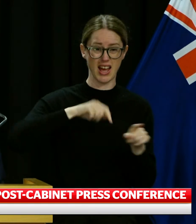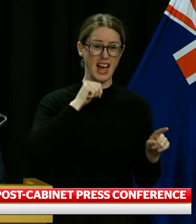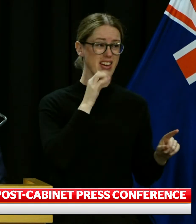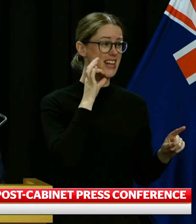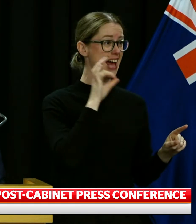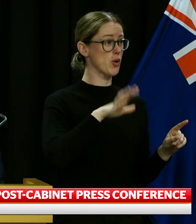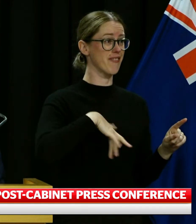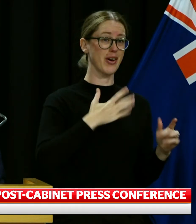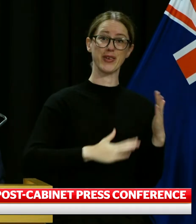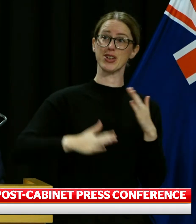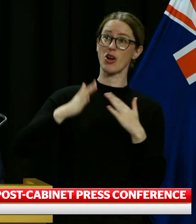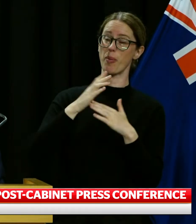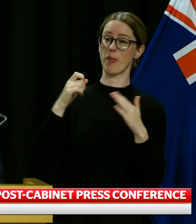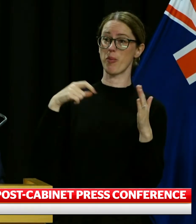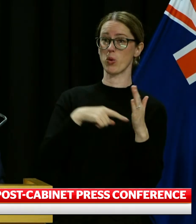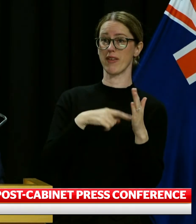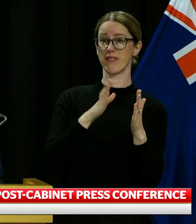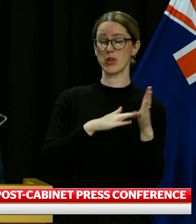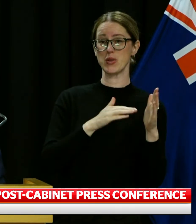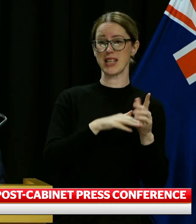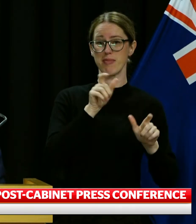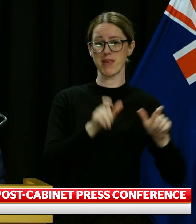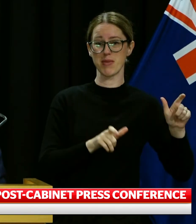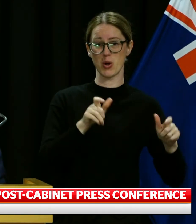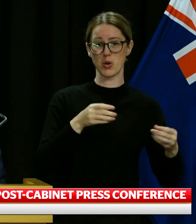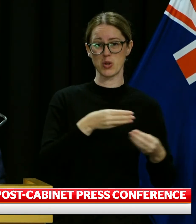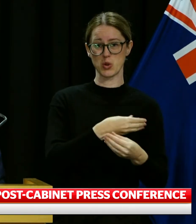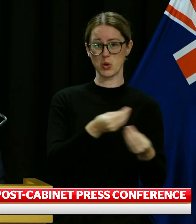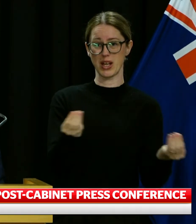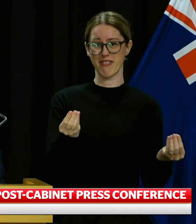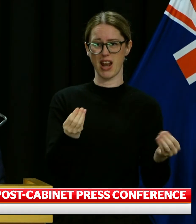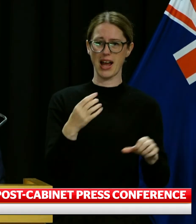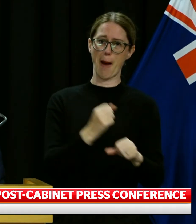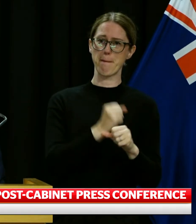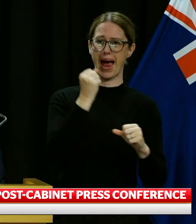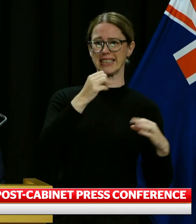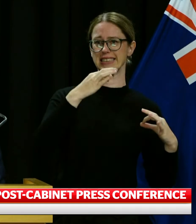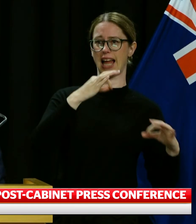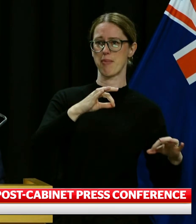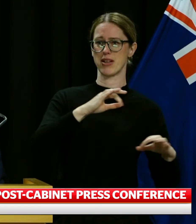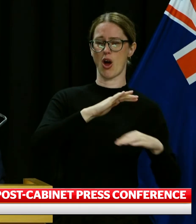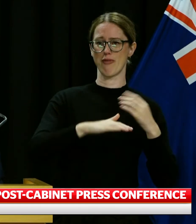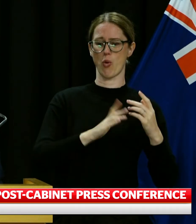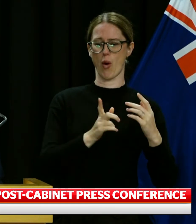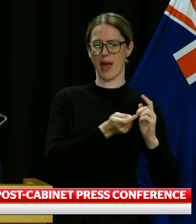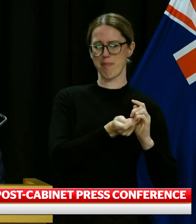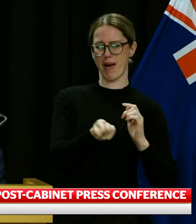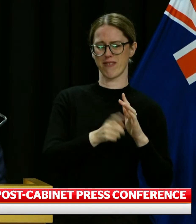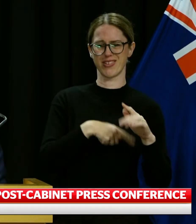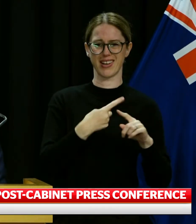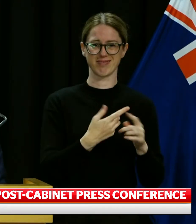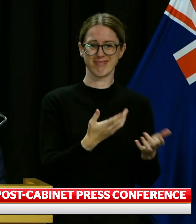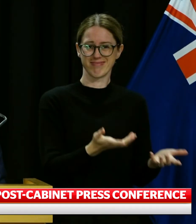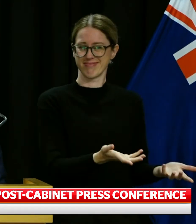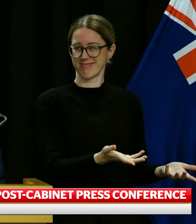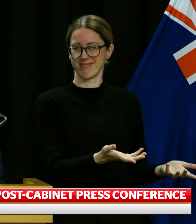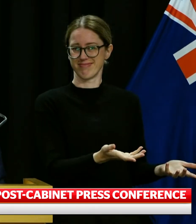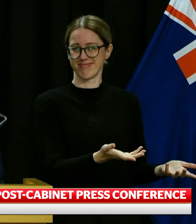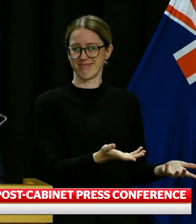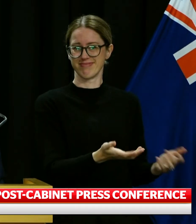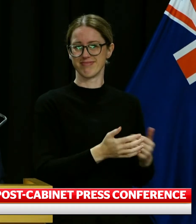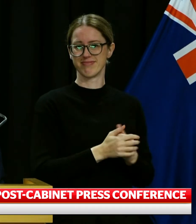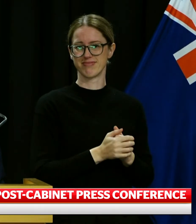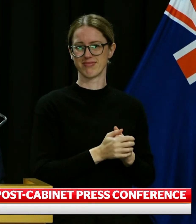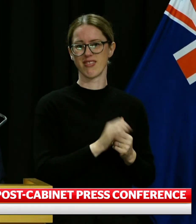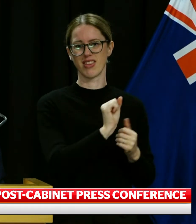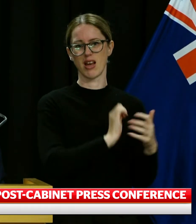is the most pressing priority for New Zealanders is to receive effectively a bank statement of how much they've paid in tax, I think that suggests that they've